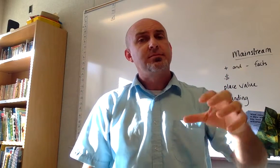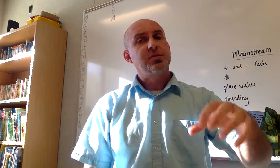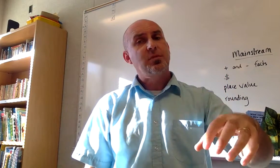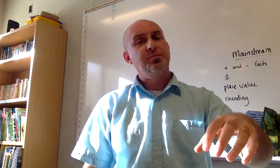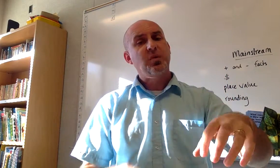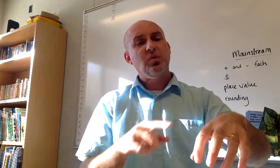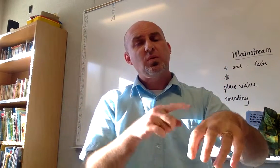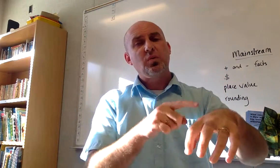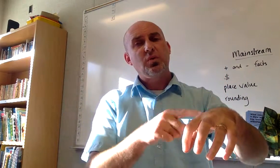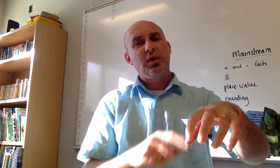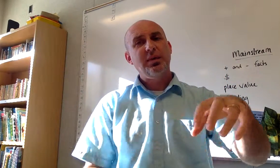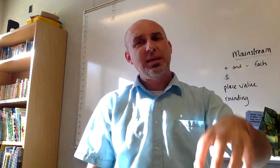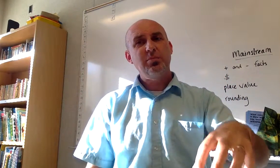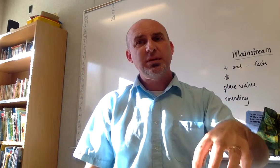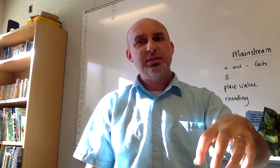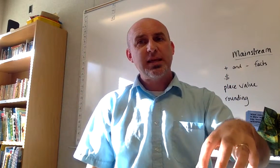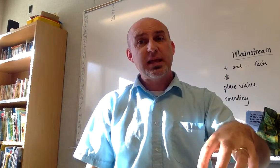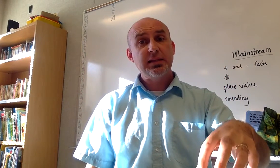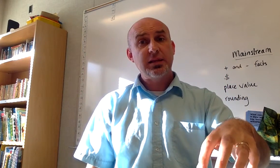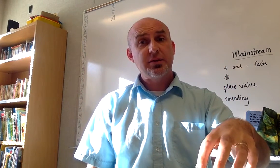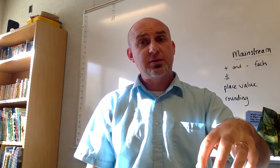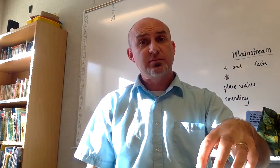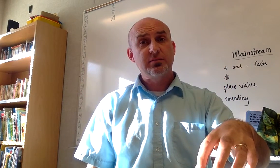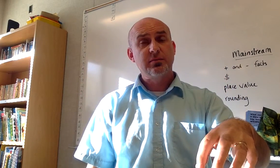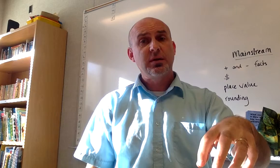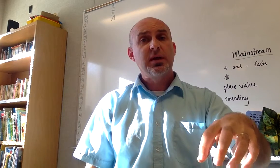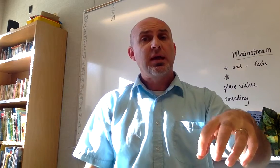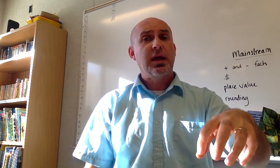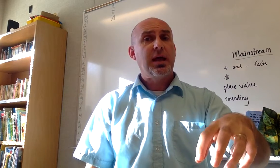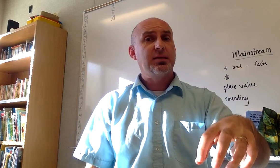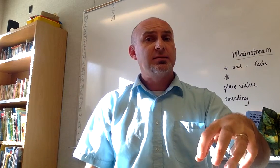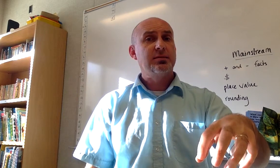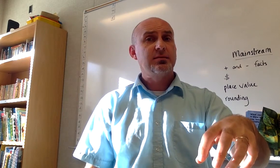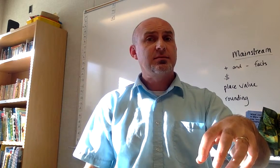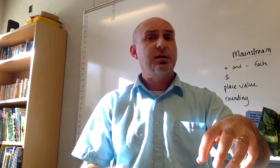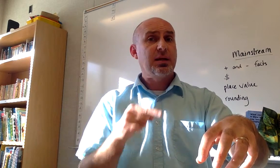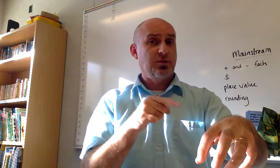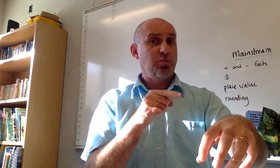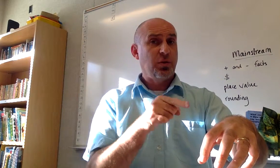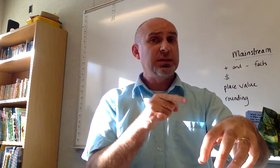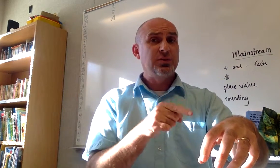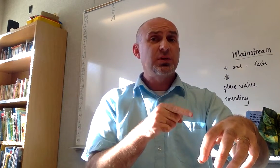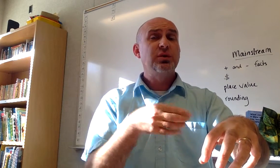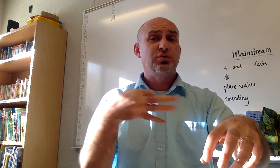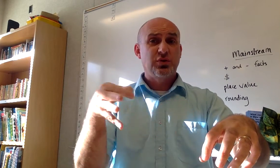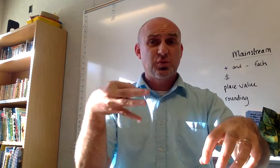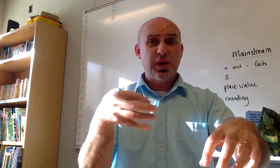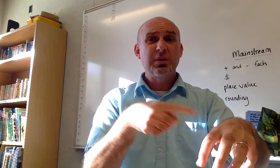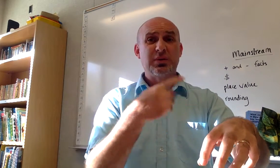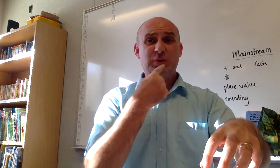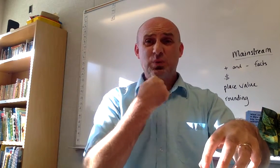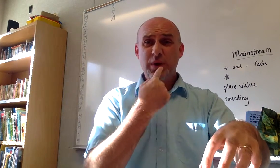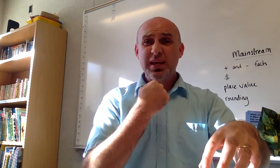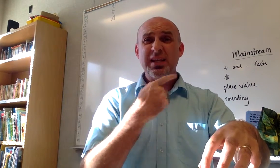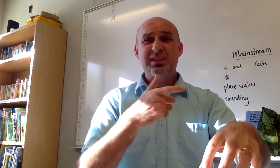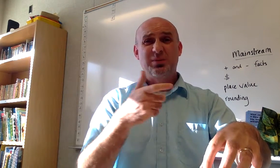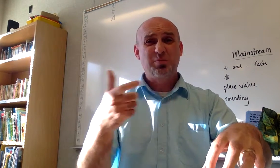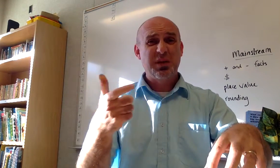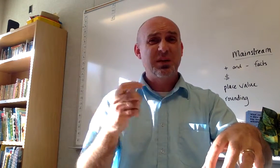So kind of keeping this hand here, and you're pointing to it and you're describing it. It's red, it's big,